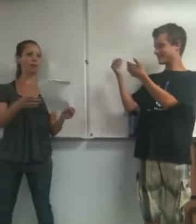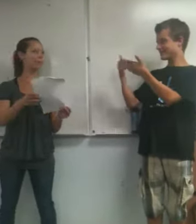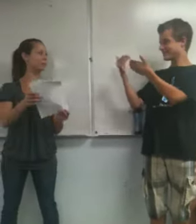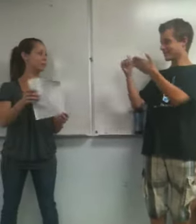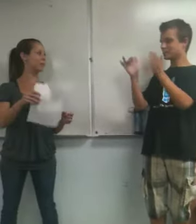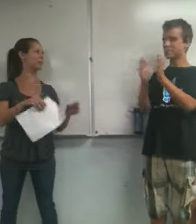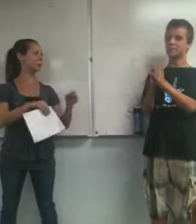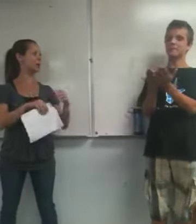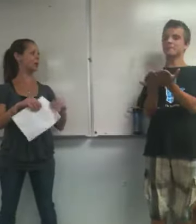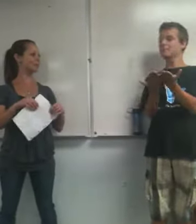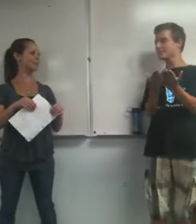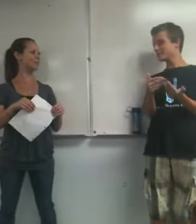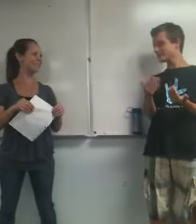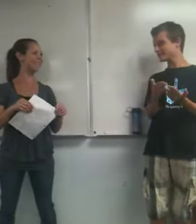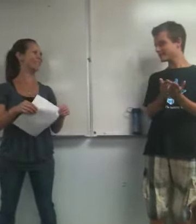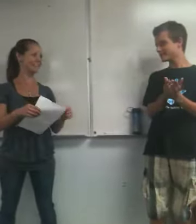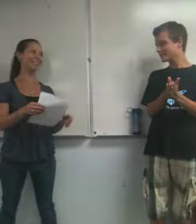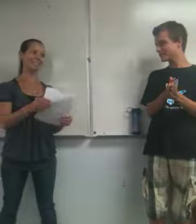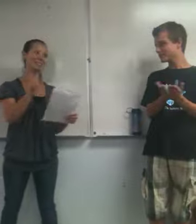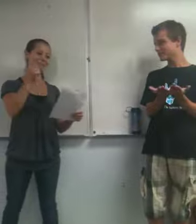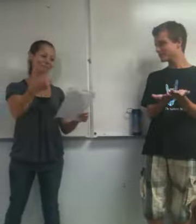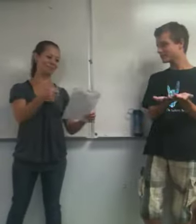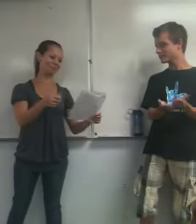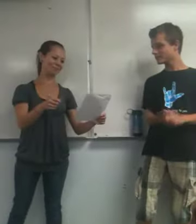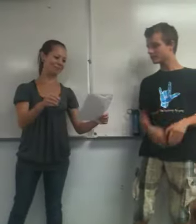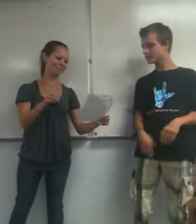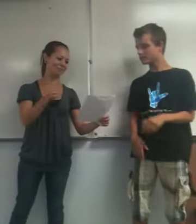Pretty self-explanatory. It's easy.